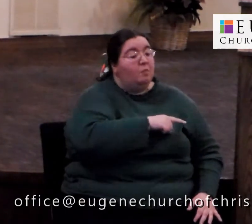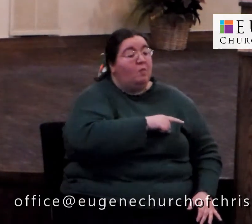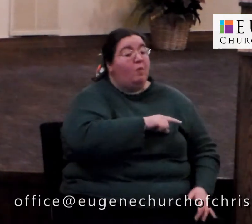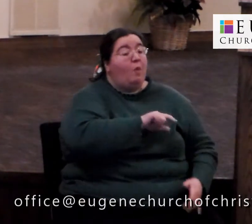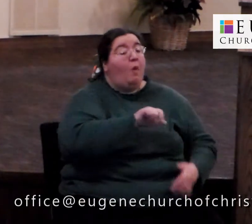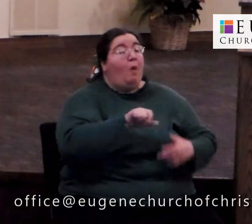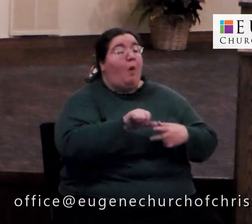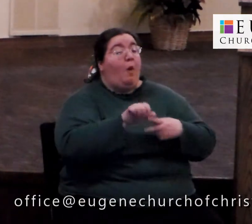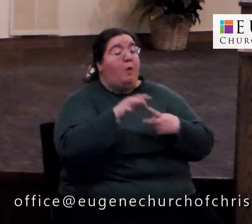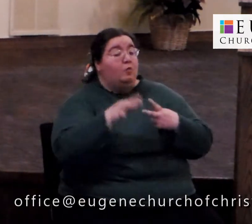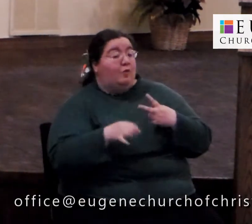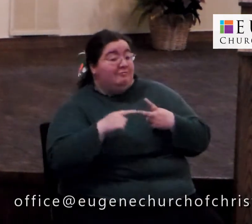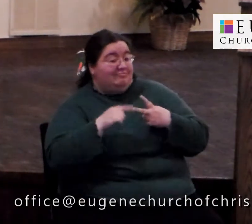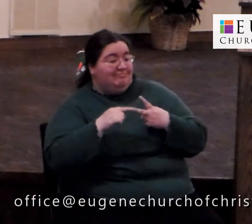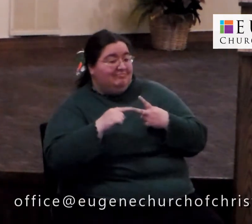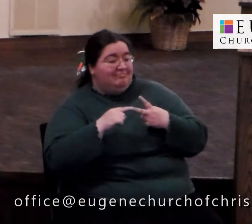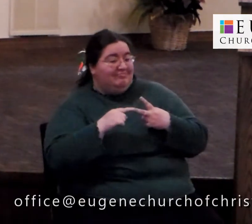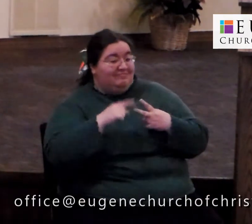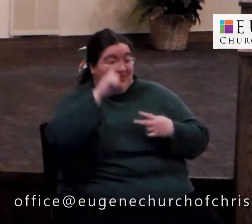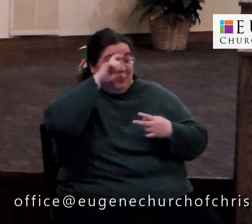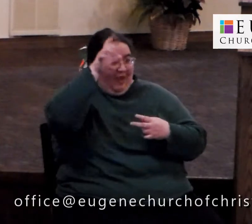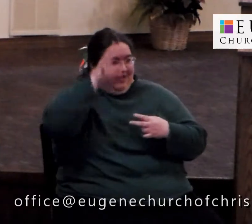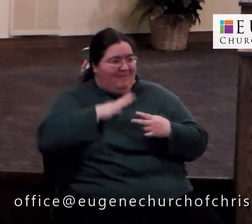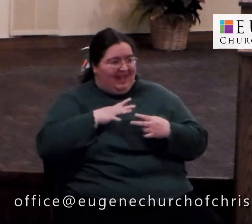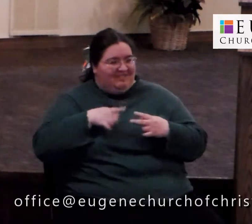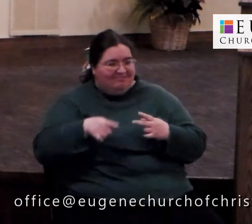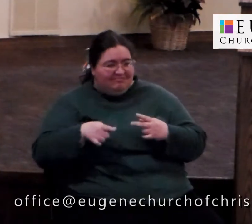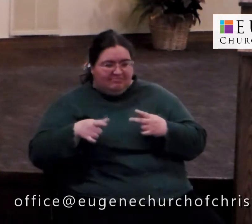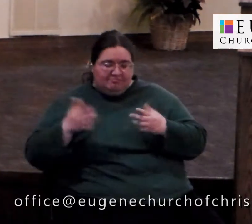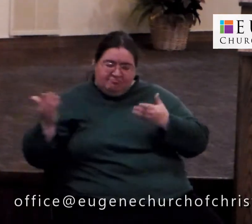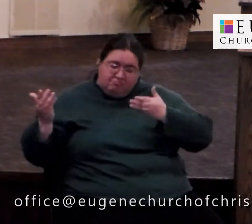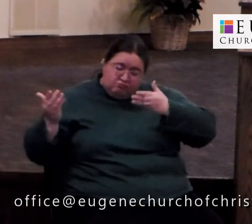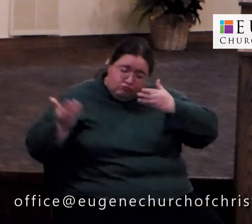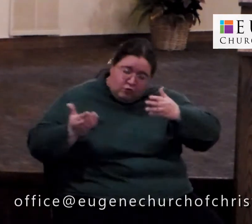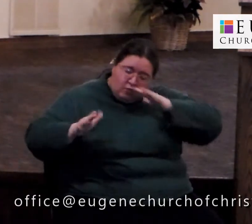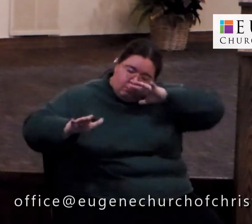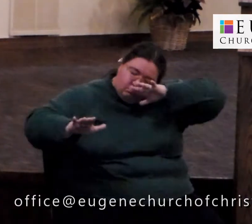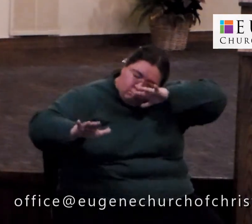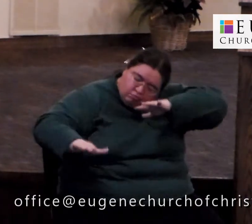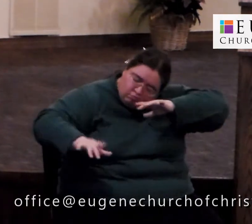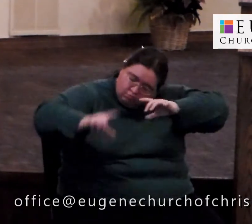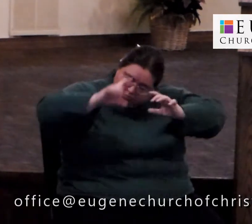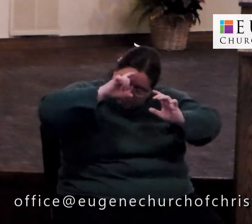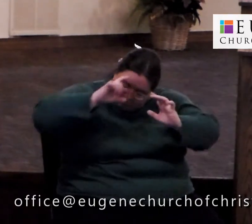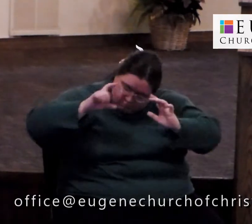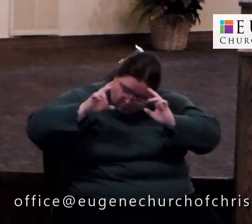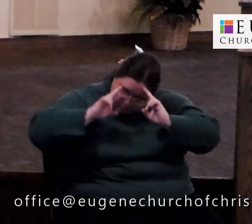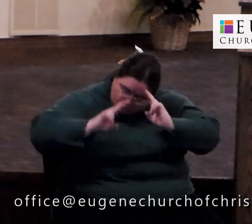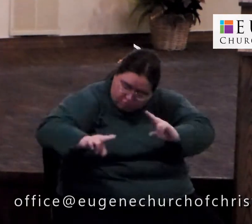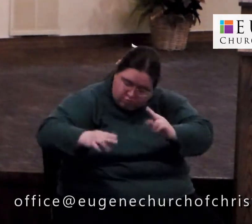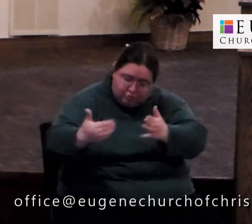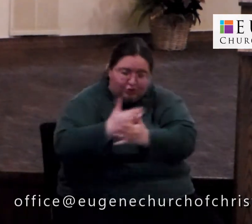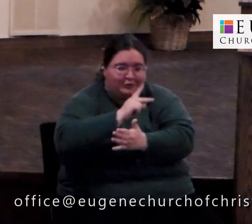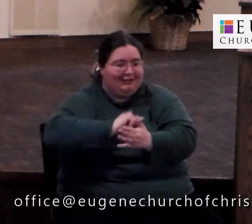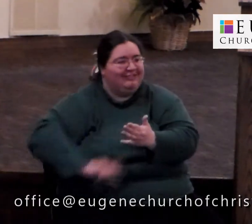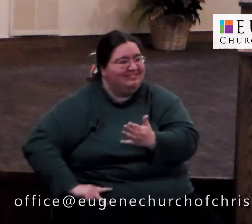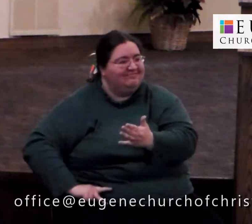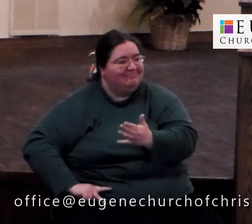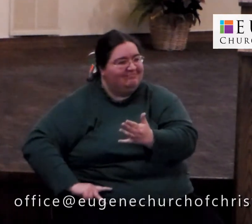don't want anything to do with that. Or we can respond in the way that these wise men do and bring our gifts to him and recognize that there is a new king in